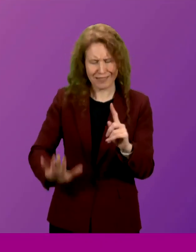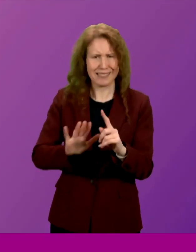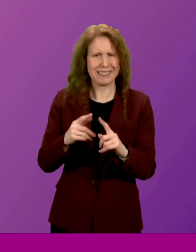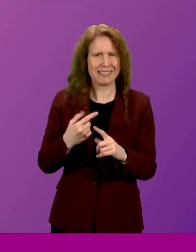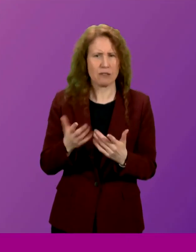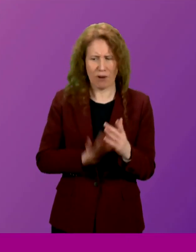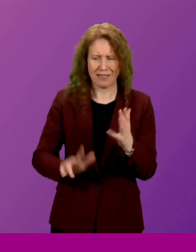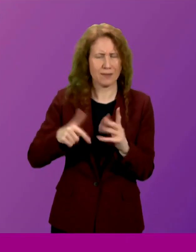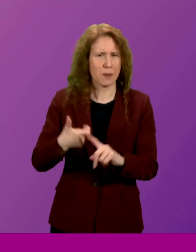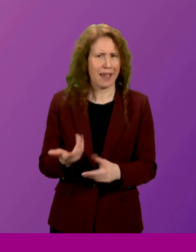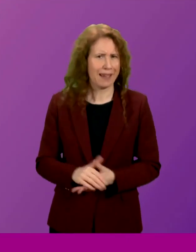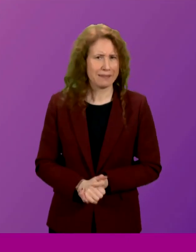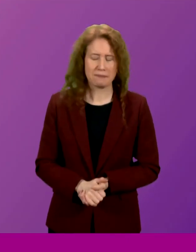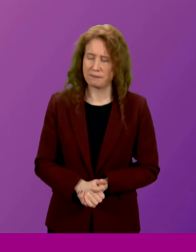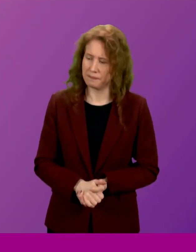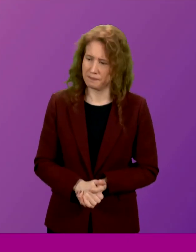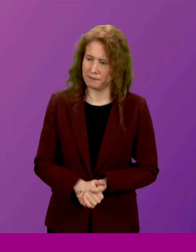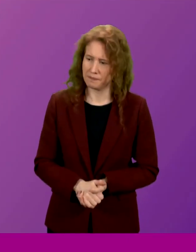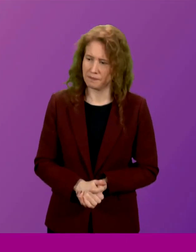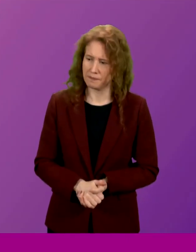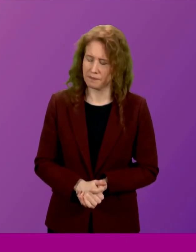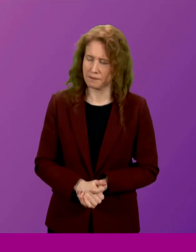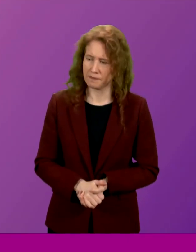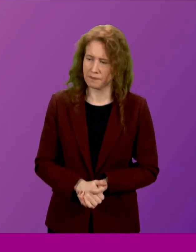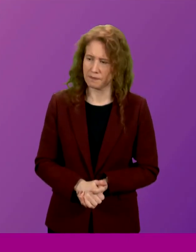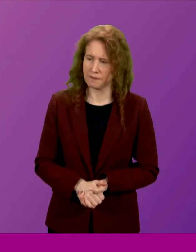elsewhere? First Minister.